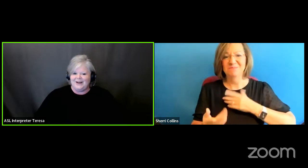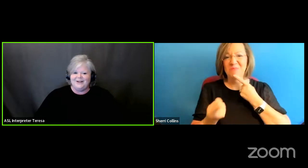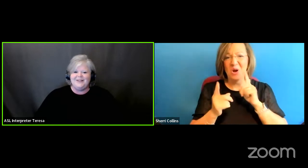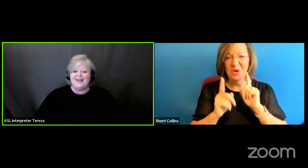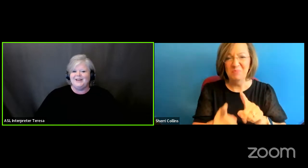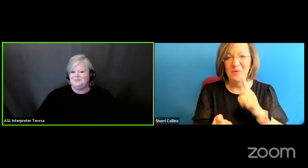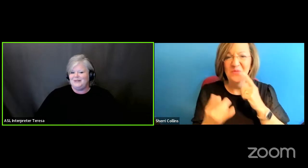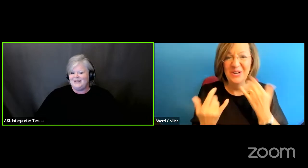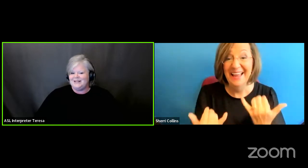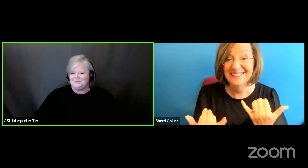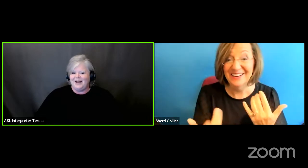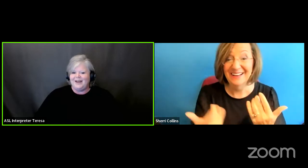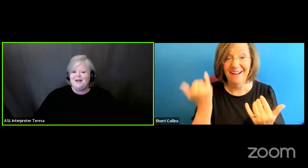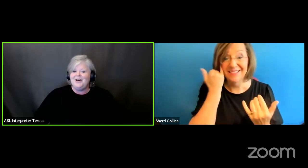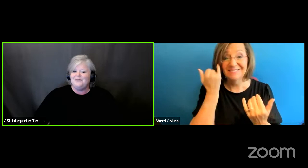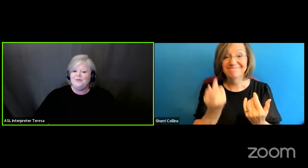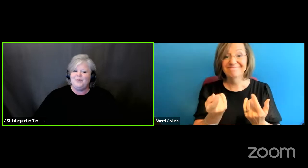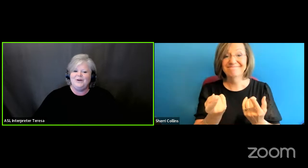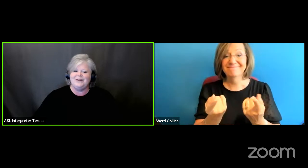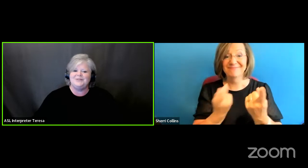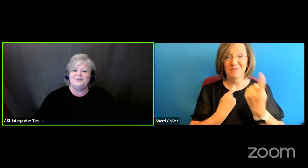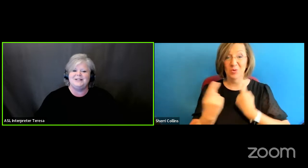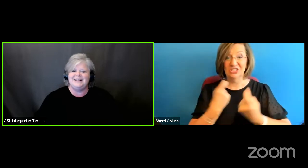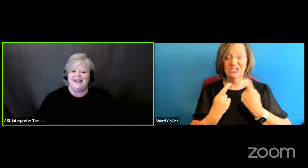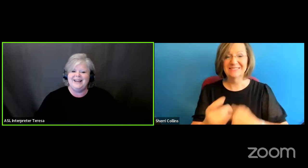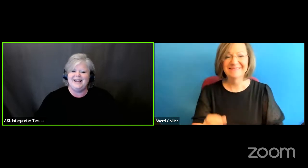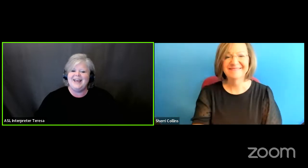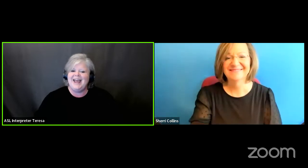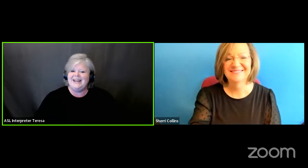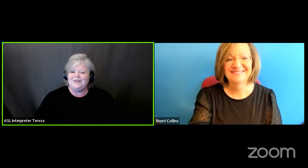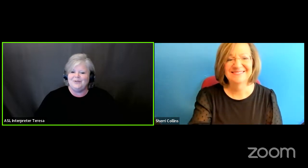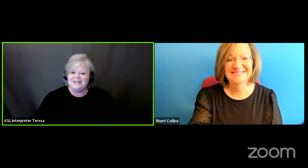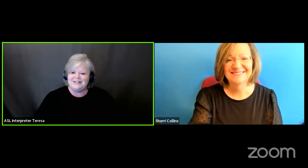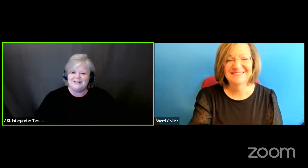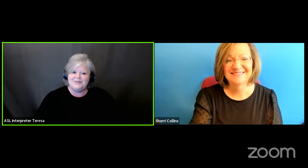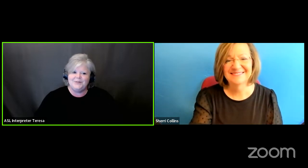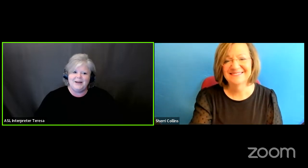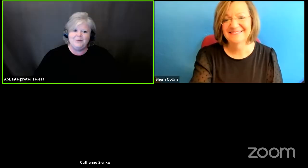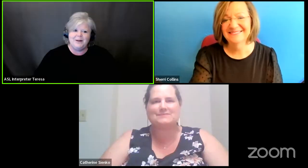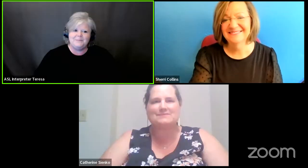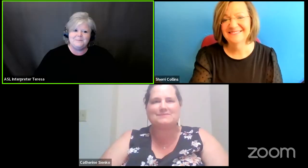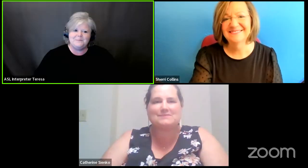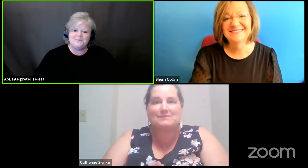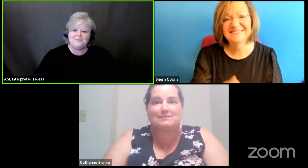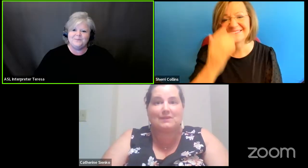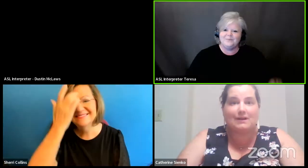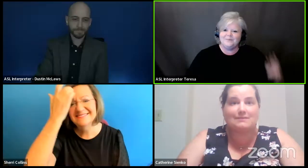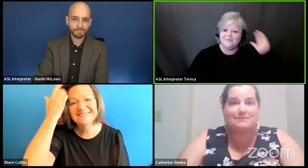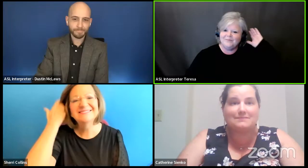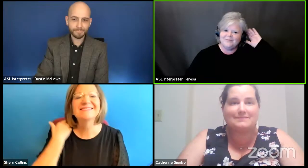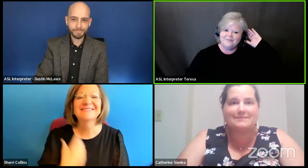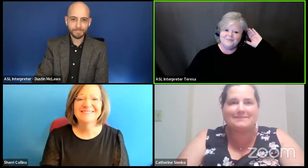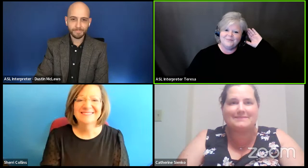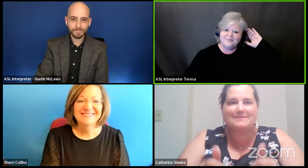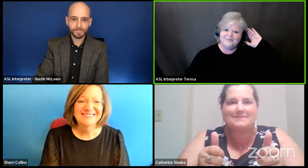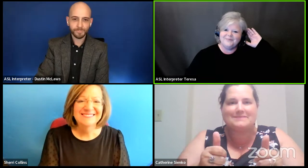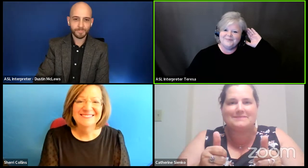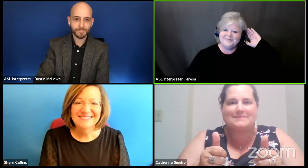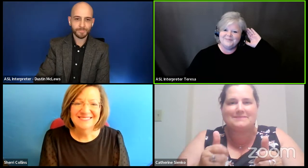Madam Chair, that completes my report for today. Any questions from anyone?